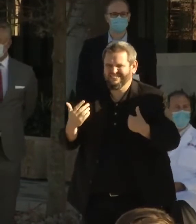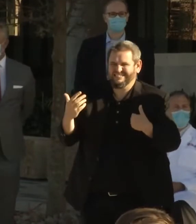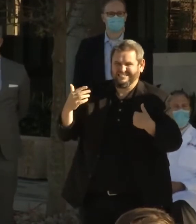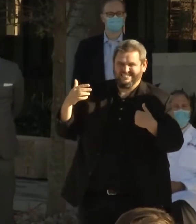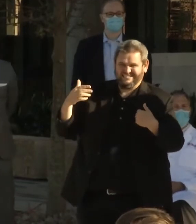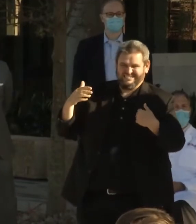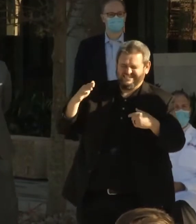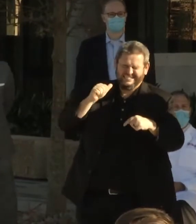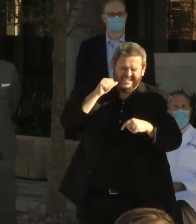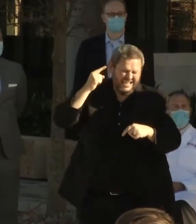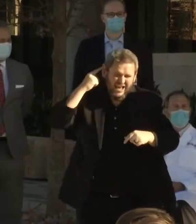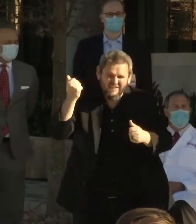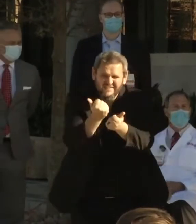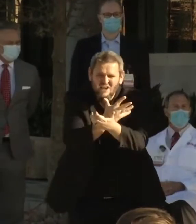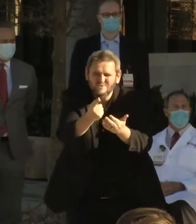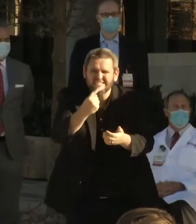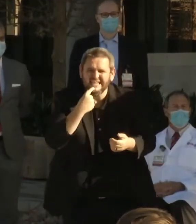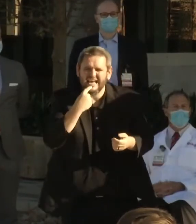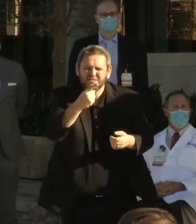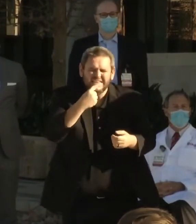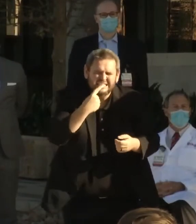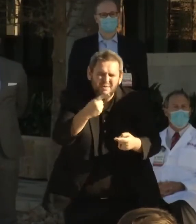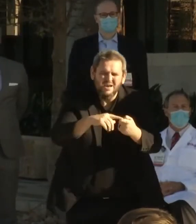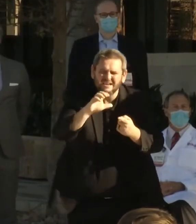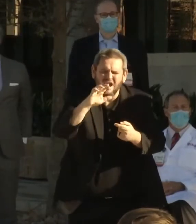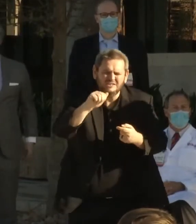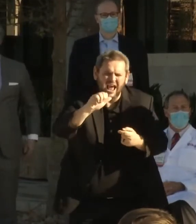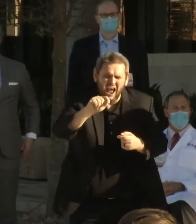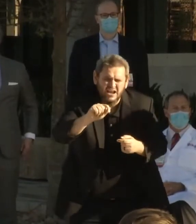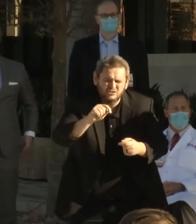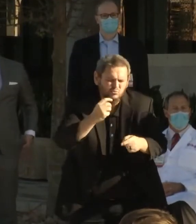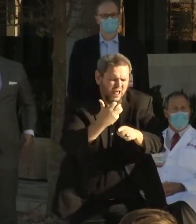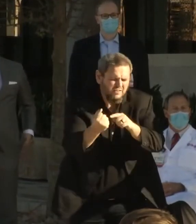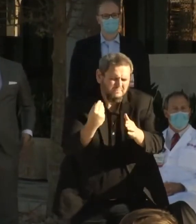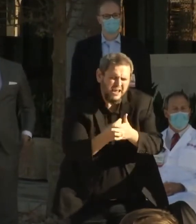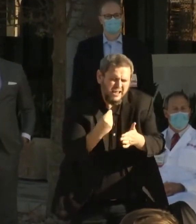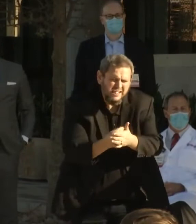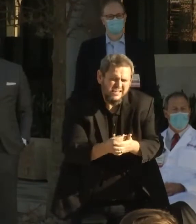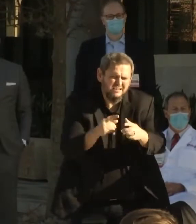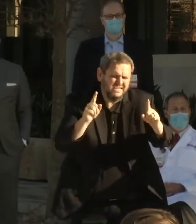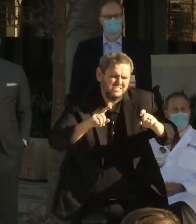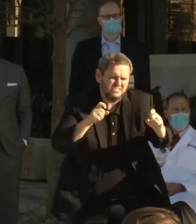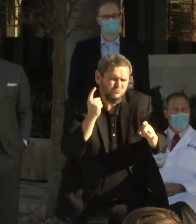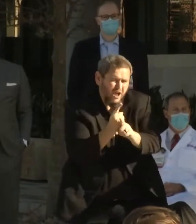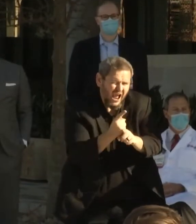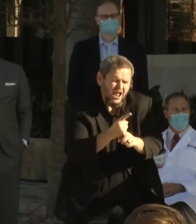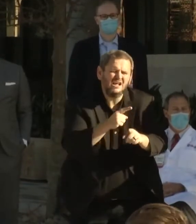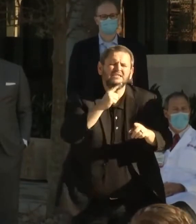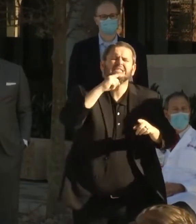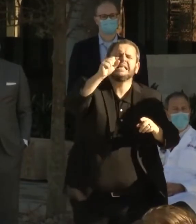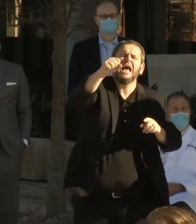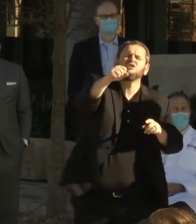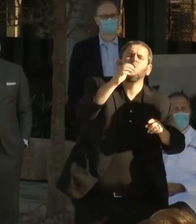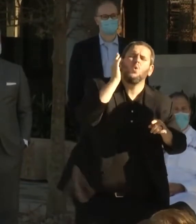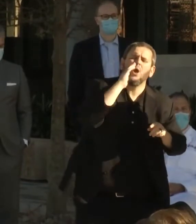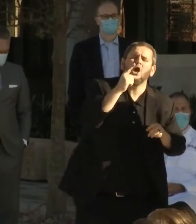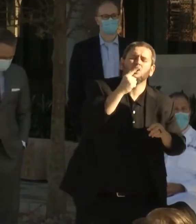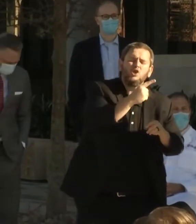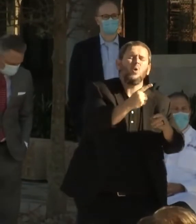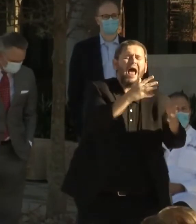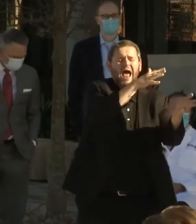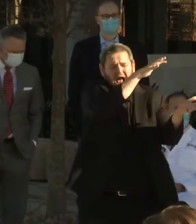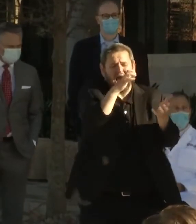about money running out from the CARES Act on testing, related to testing. Yeah. So we're working with the insurance